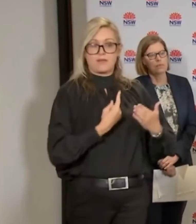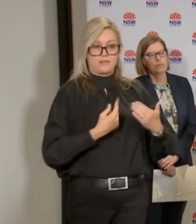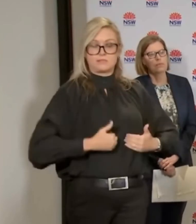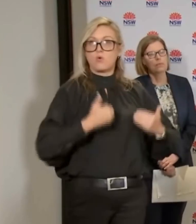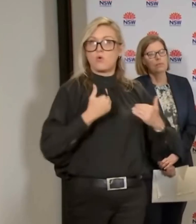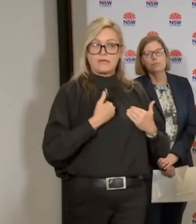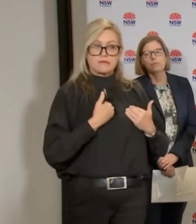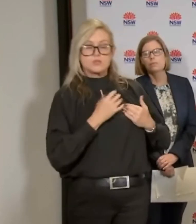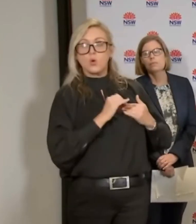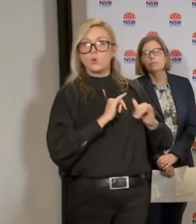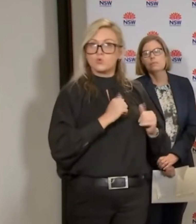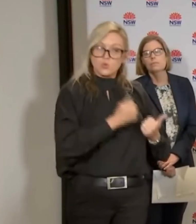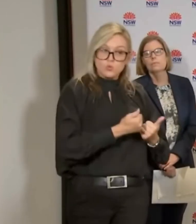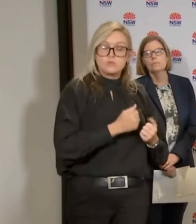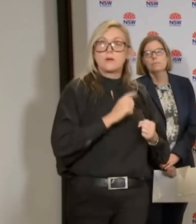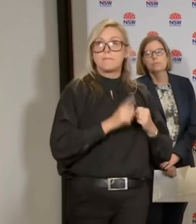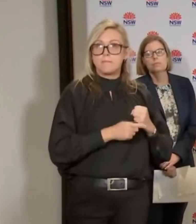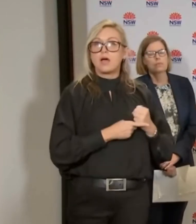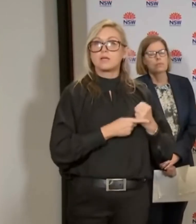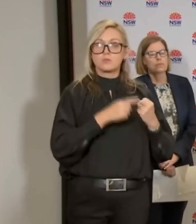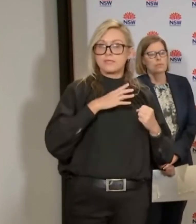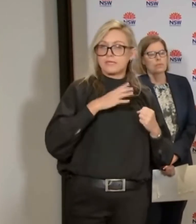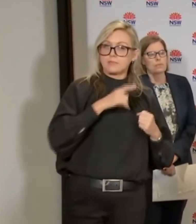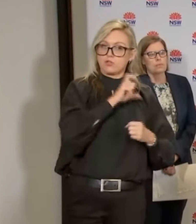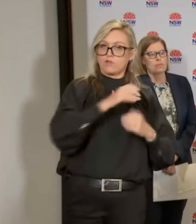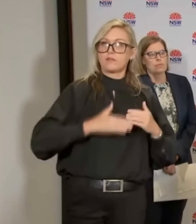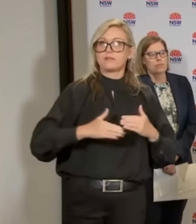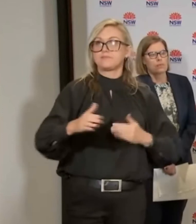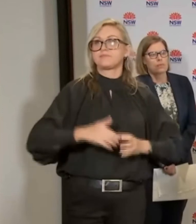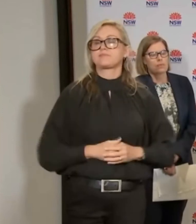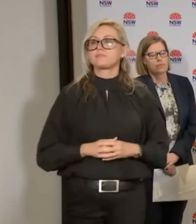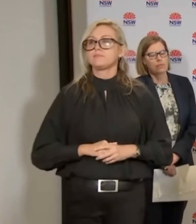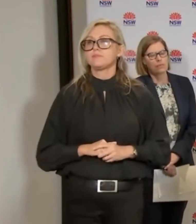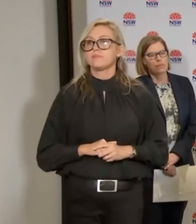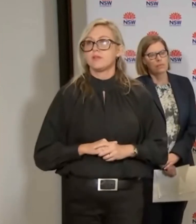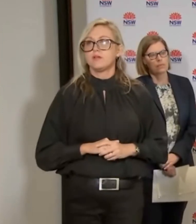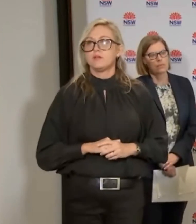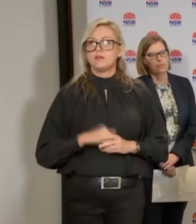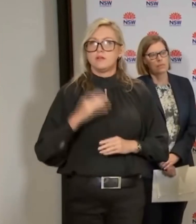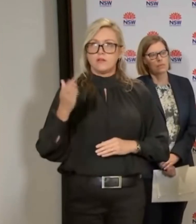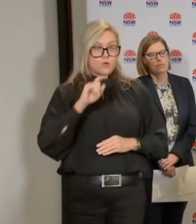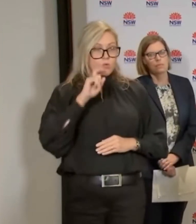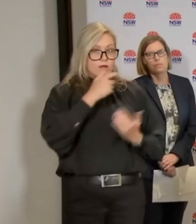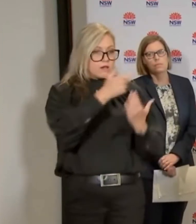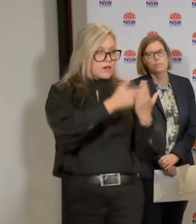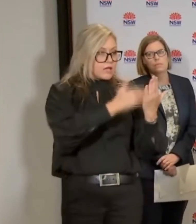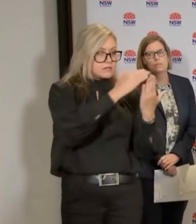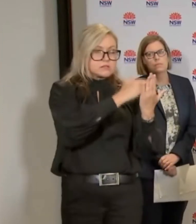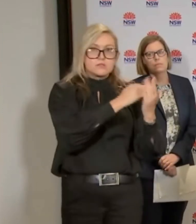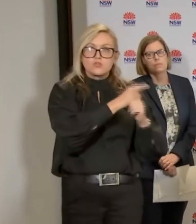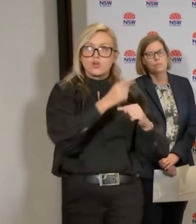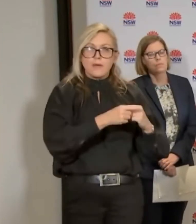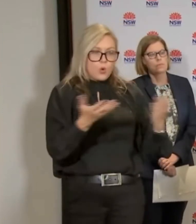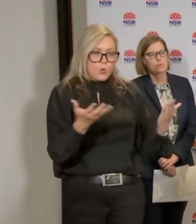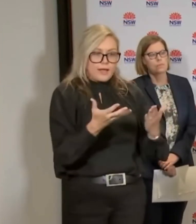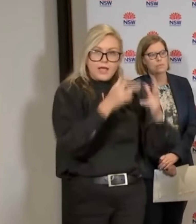government will look at those matters. Information from the federal government as to what nursing homes are being vaccinated on what days, because we're hearing stories from homes